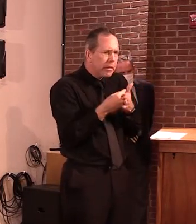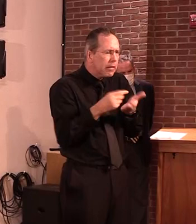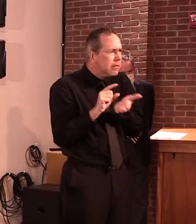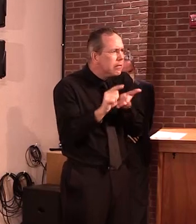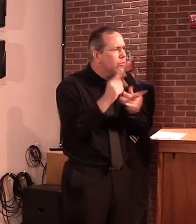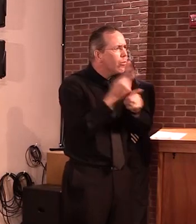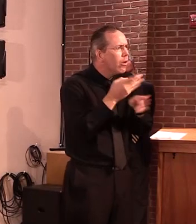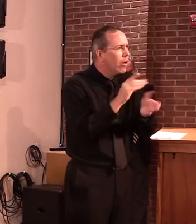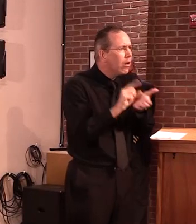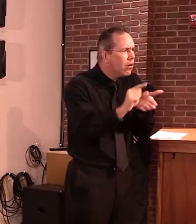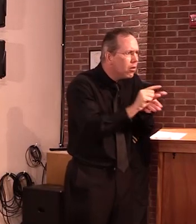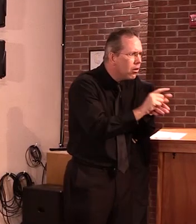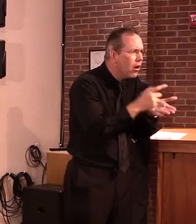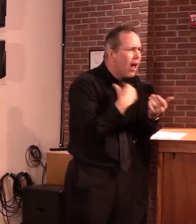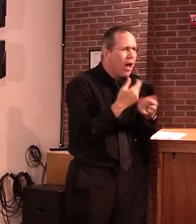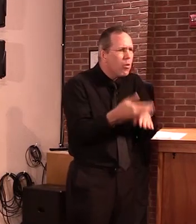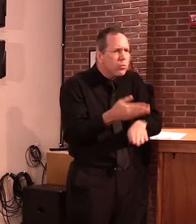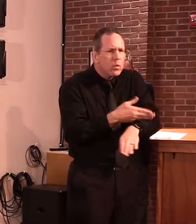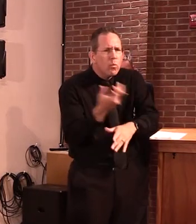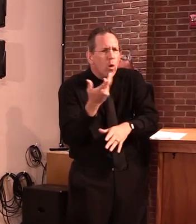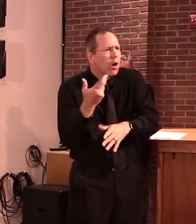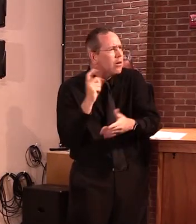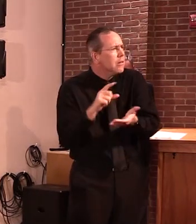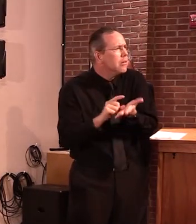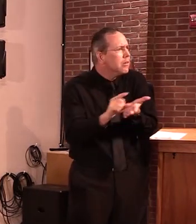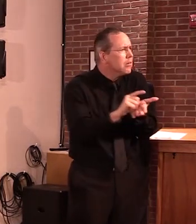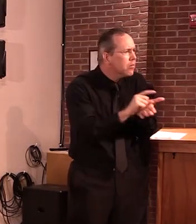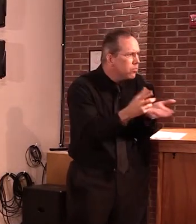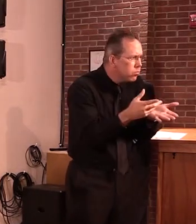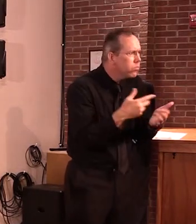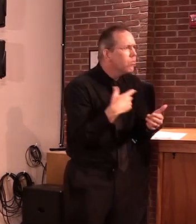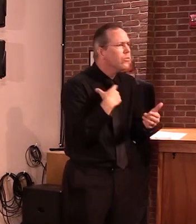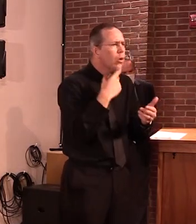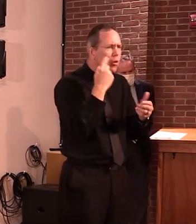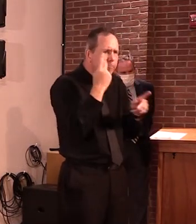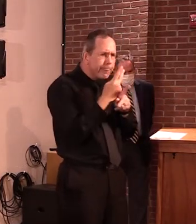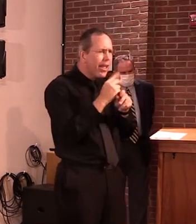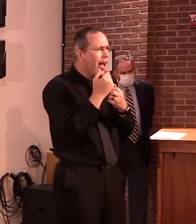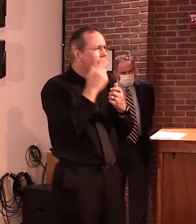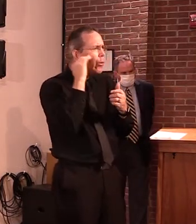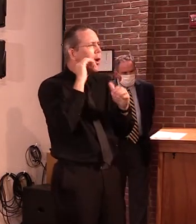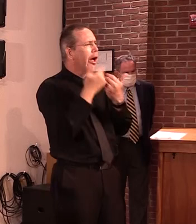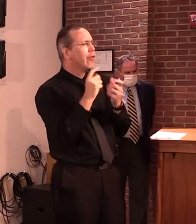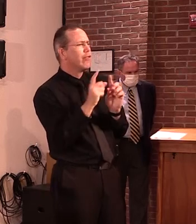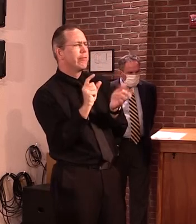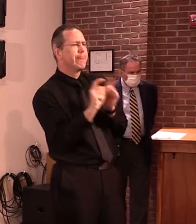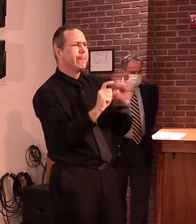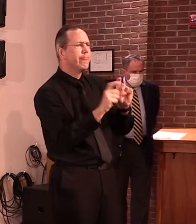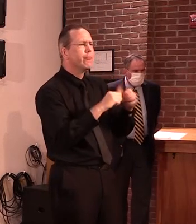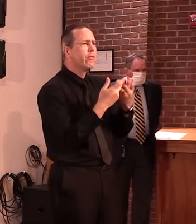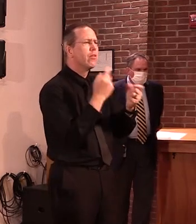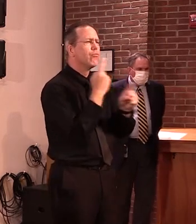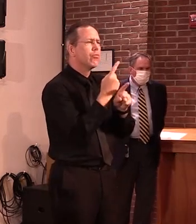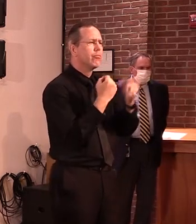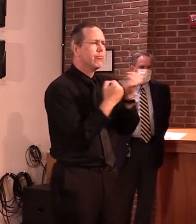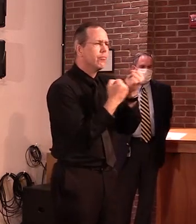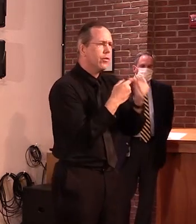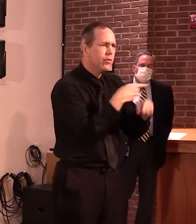can we do better and give kids the education they deserve and need?